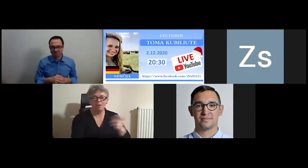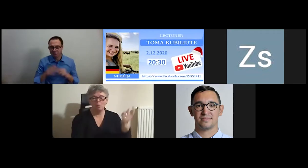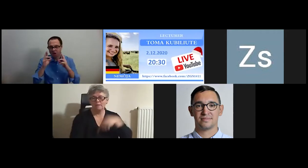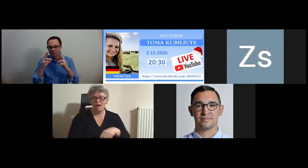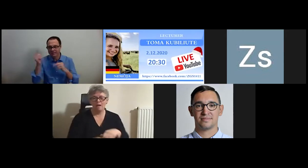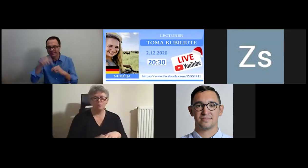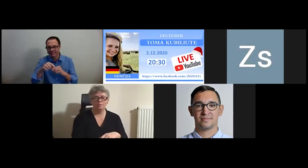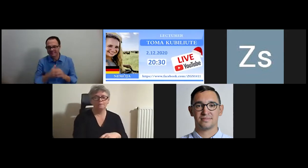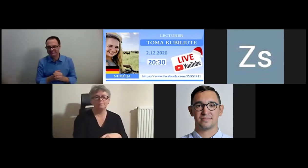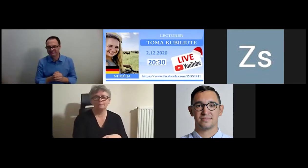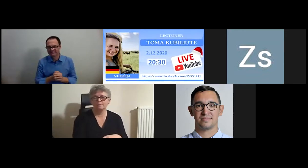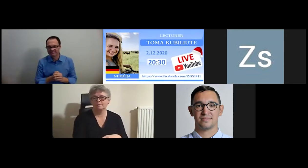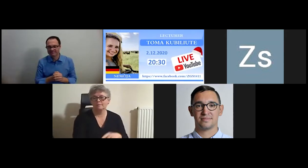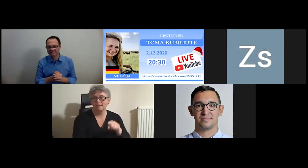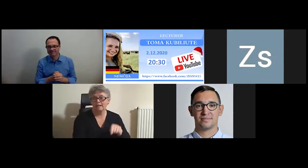Germany.